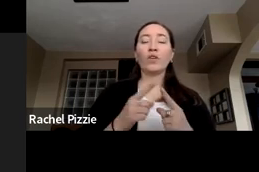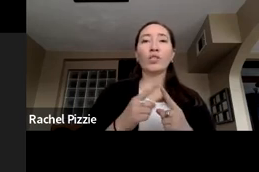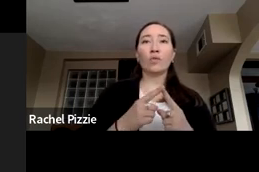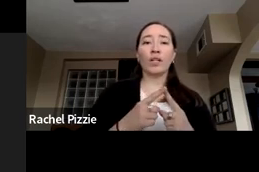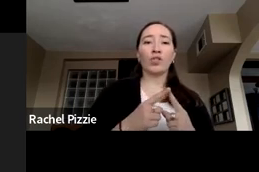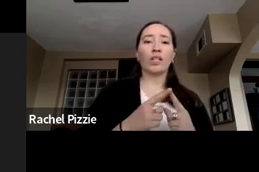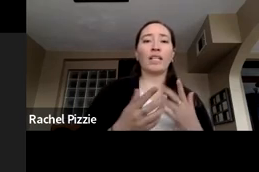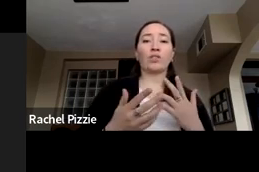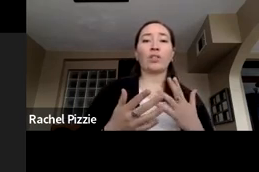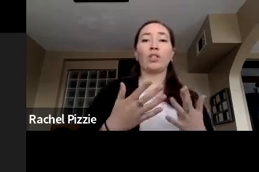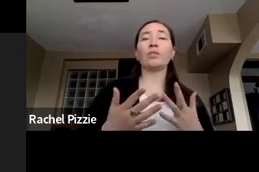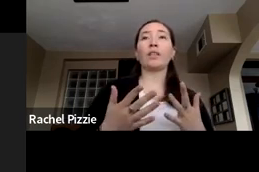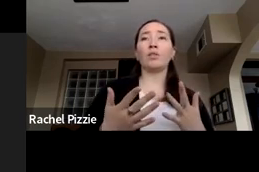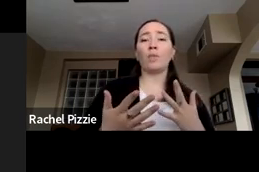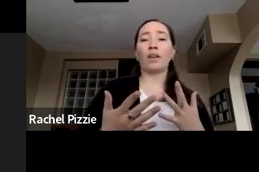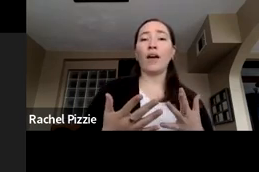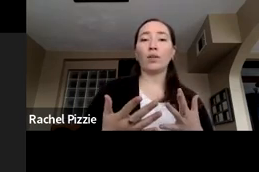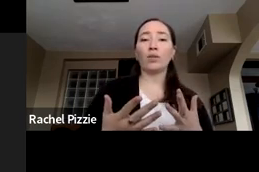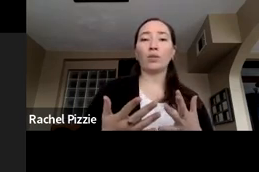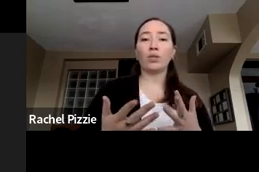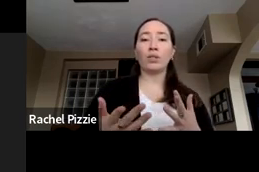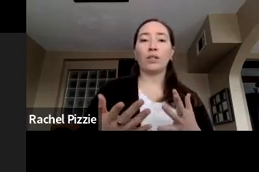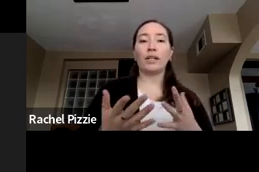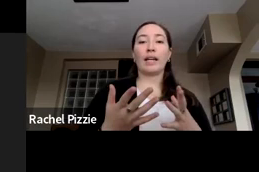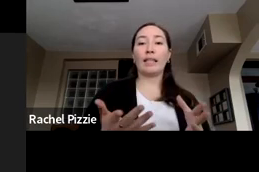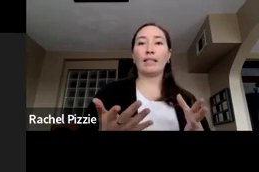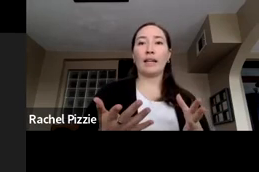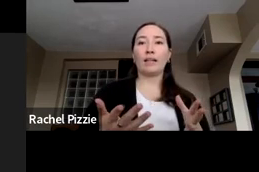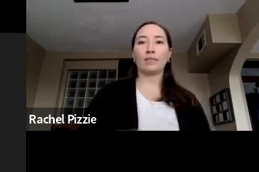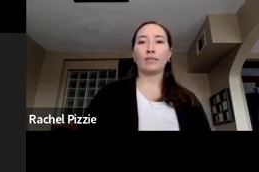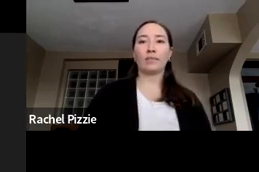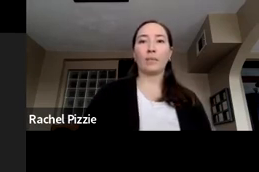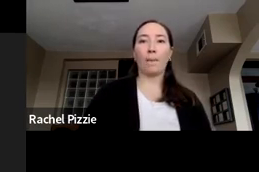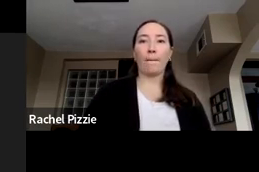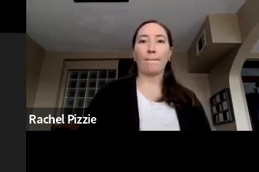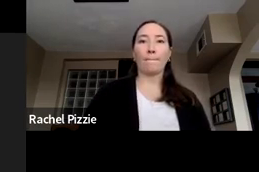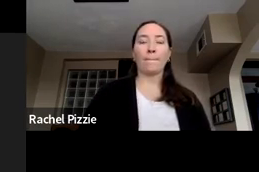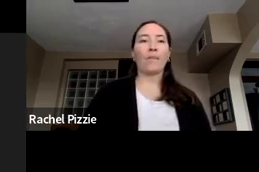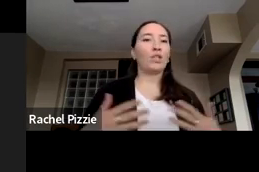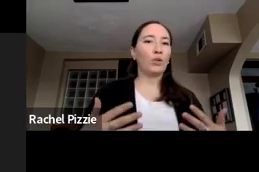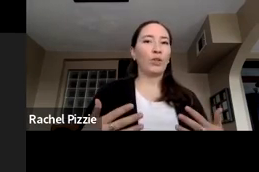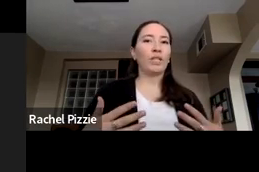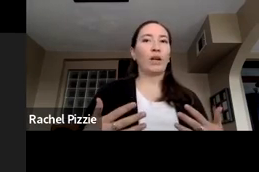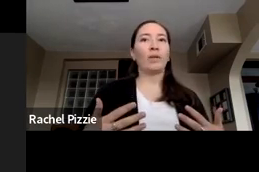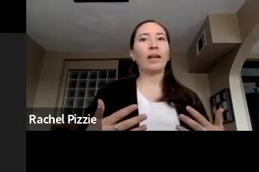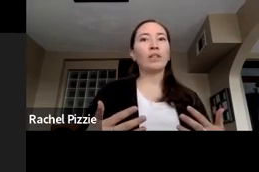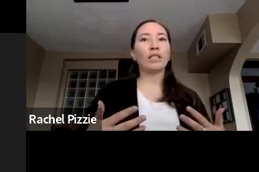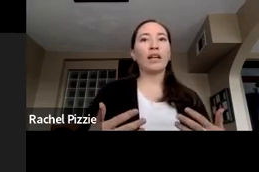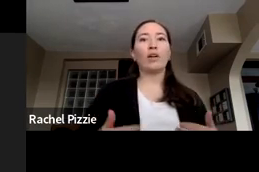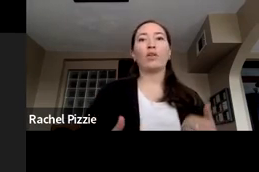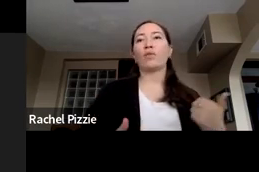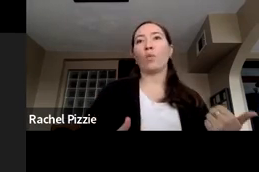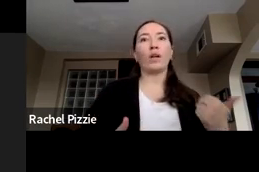The first of which is actually using the numeric values in the data. So if you set up a